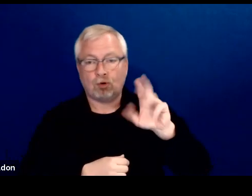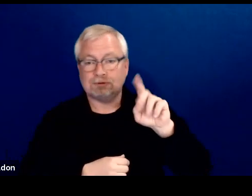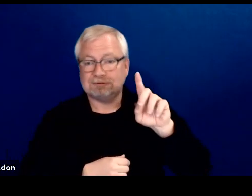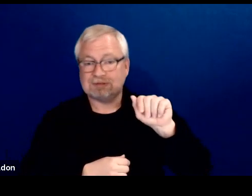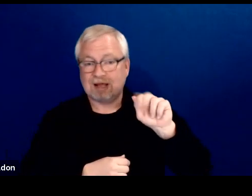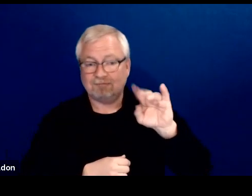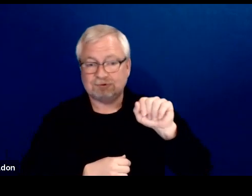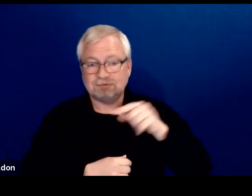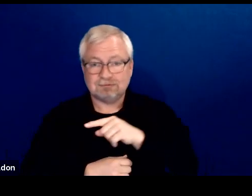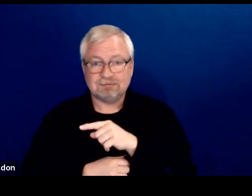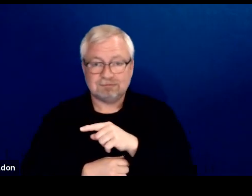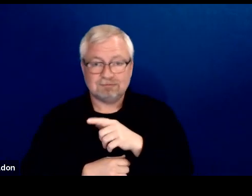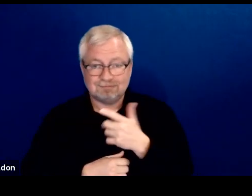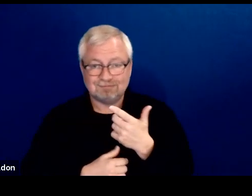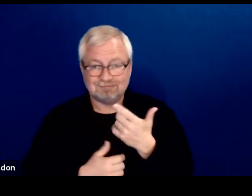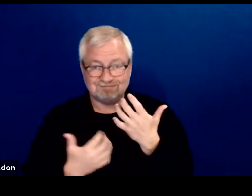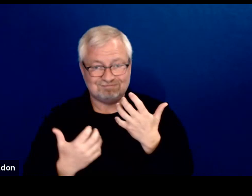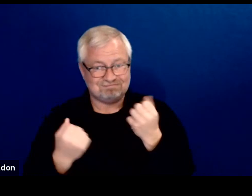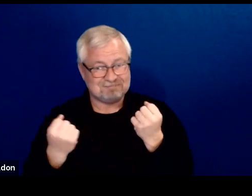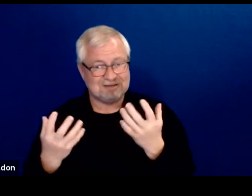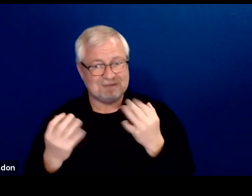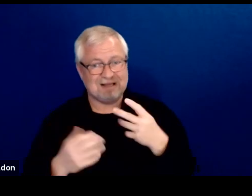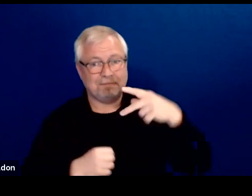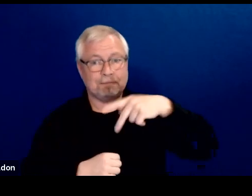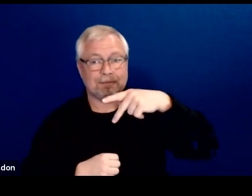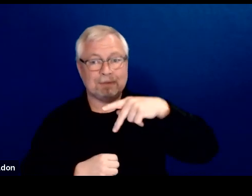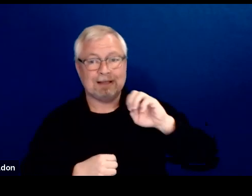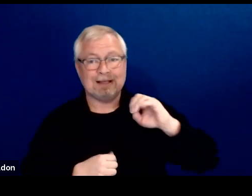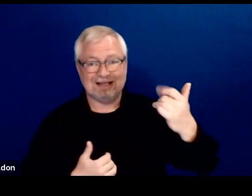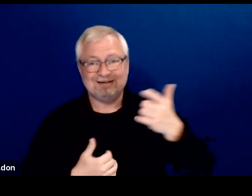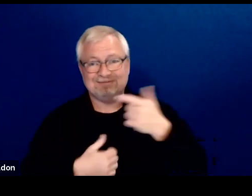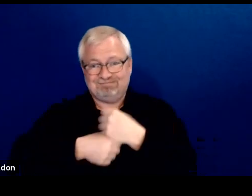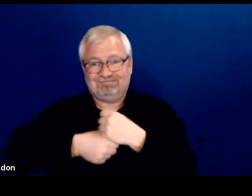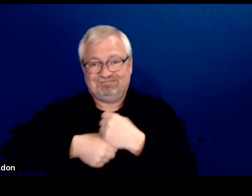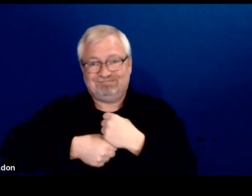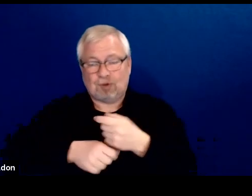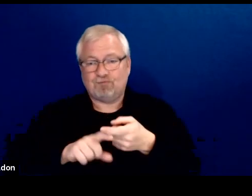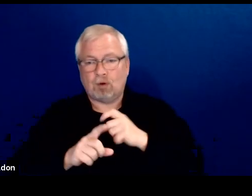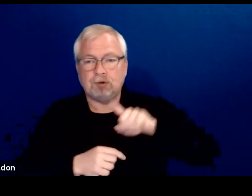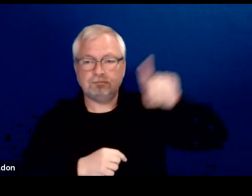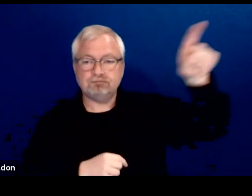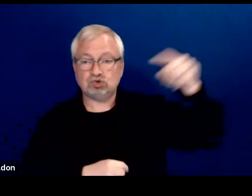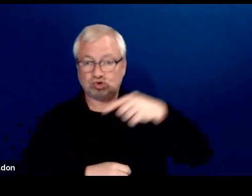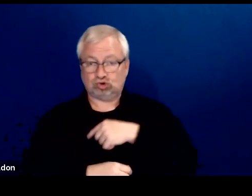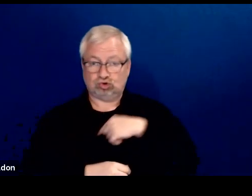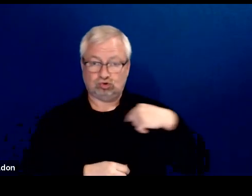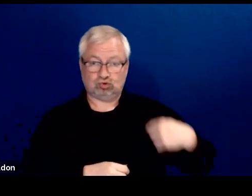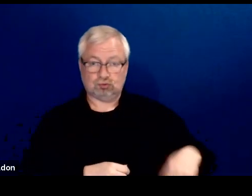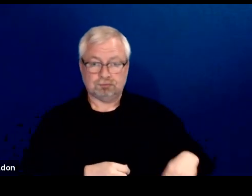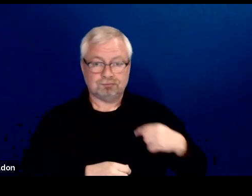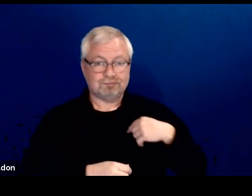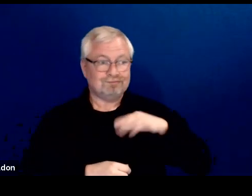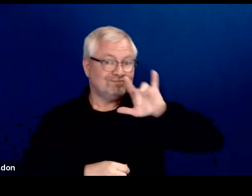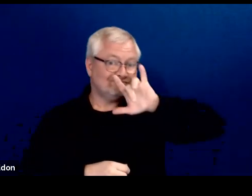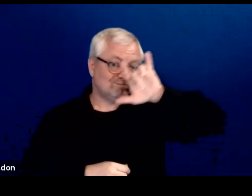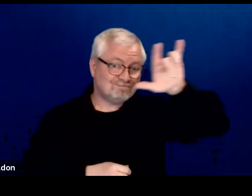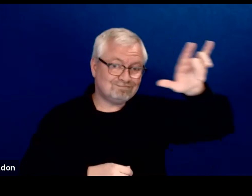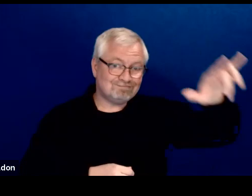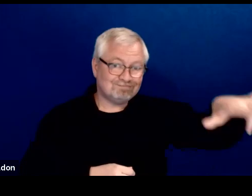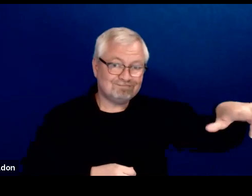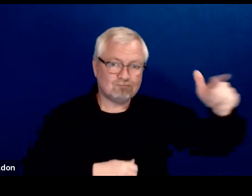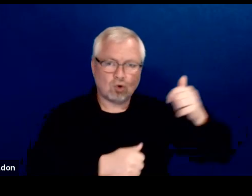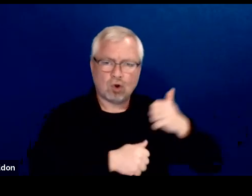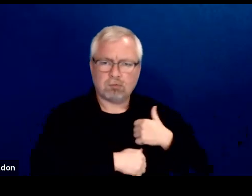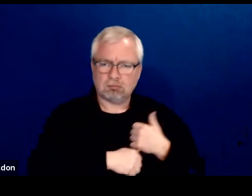of China before the Chinese army surrounded the facility and said they're not going anywhere. Those are the things that are happening now. When the state of